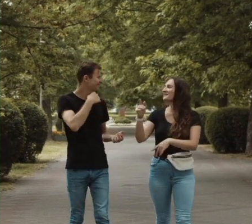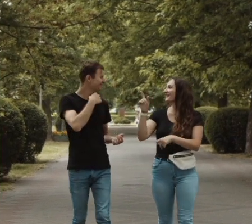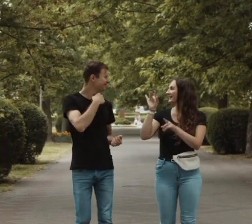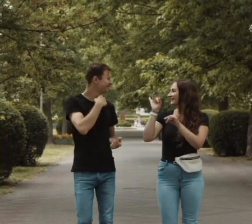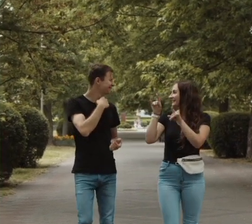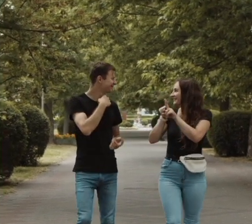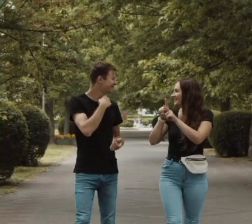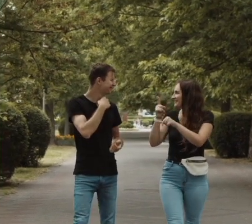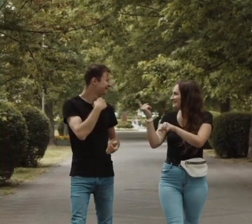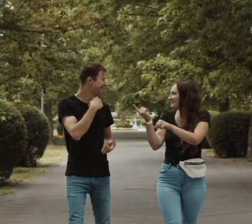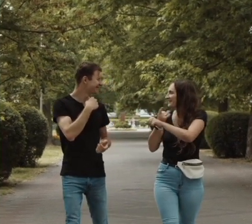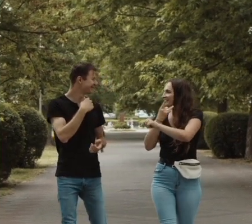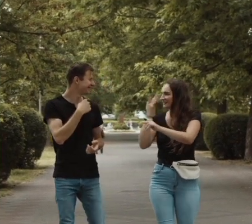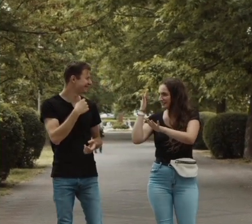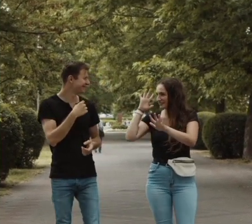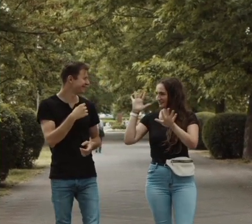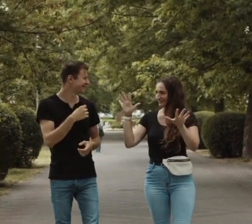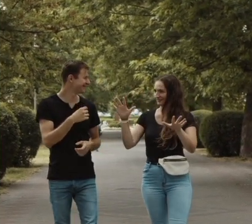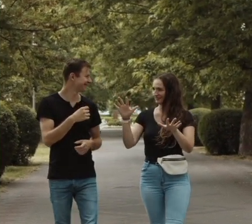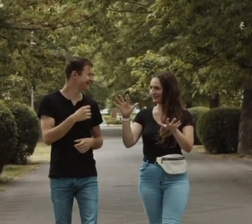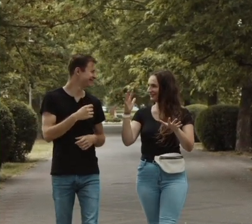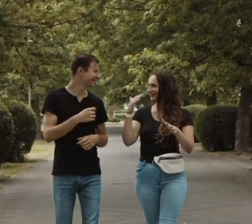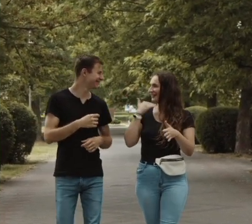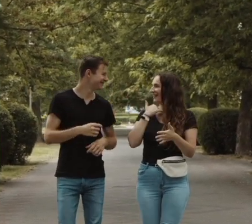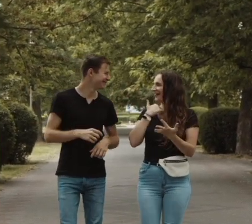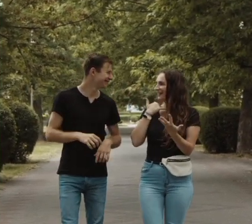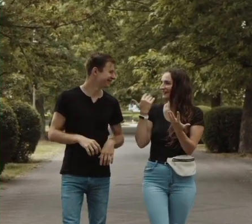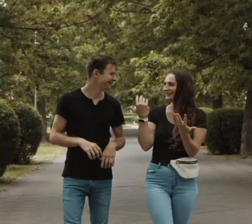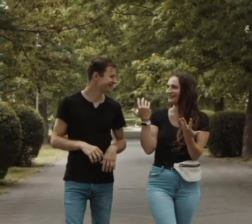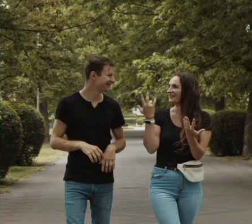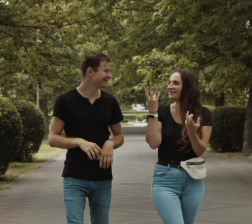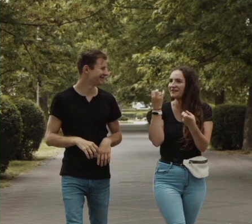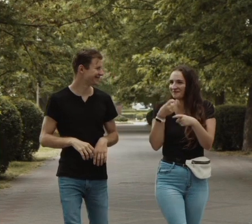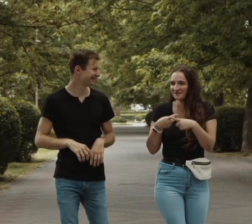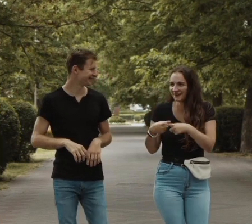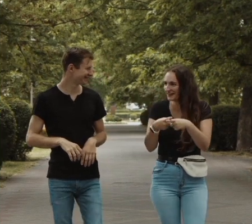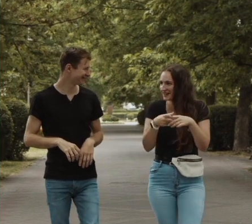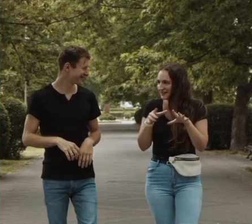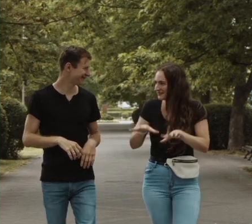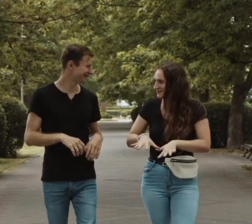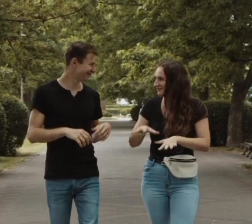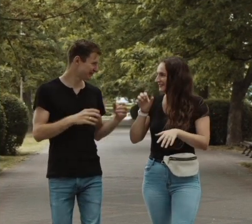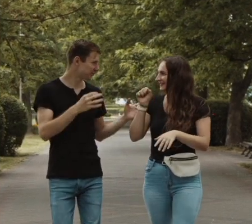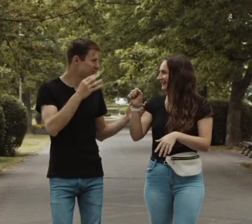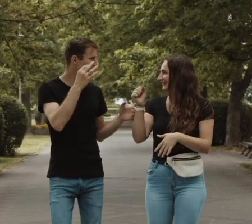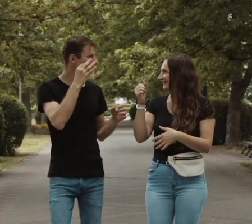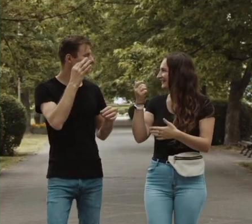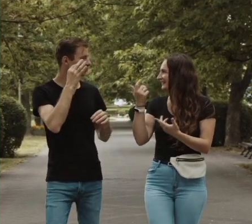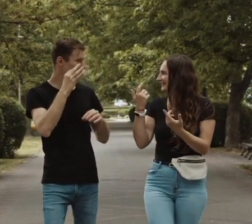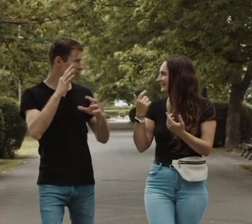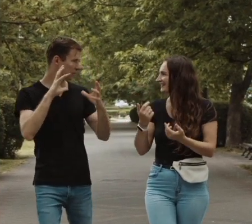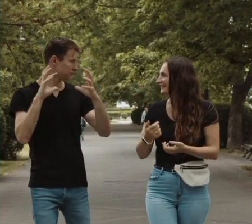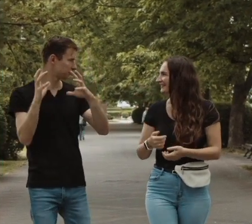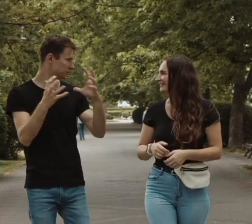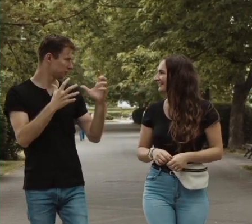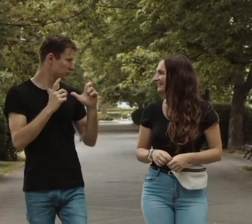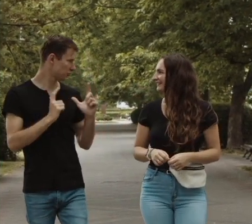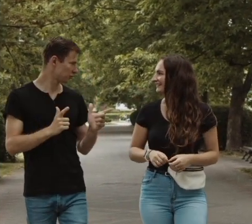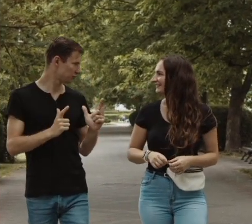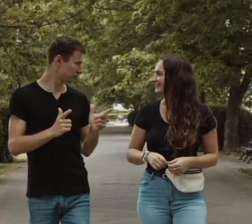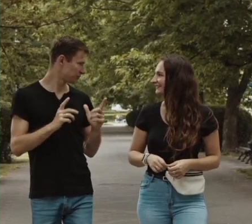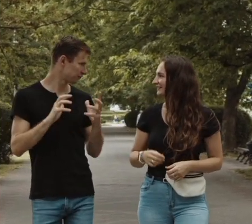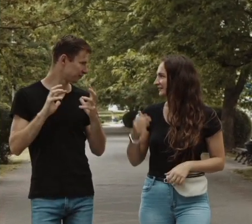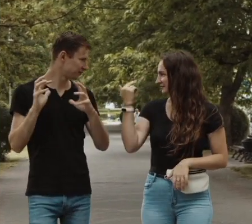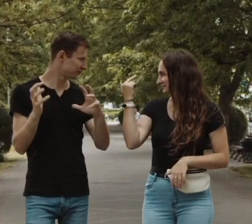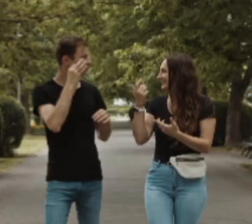communication among deaf communities, such as British Sign Language BSEL, French Sign Language LSF, and